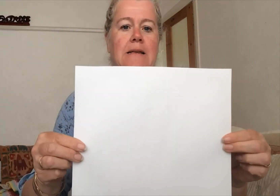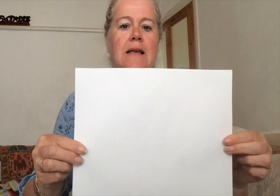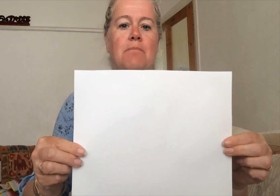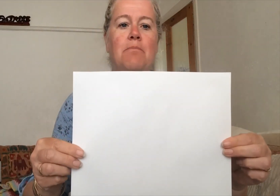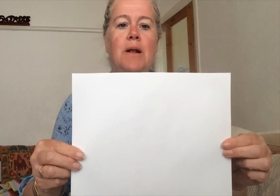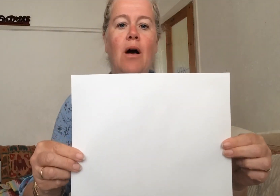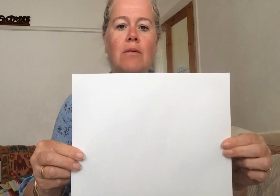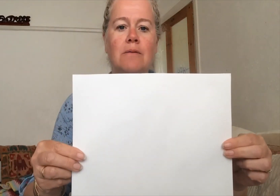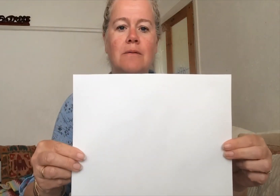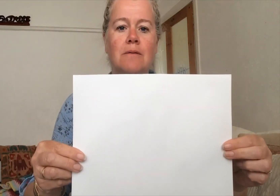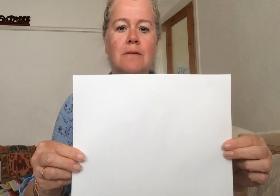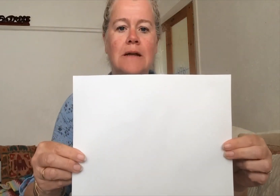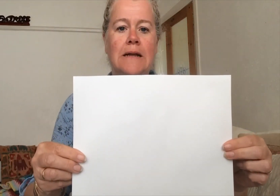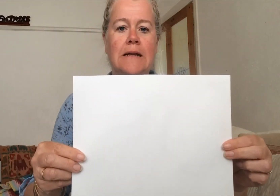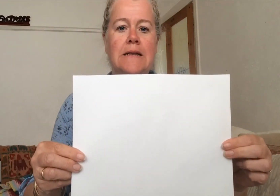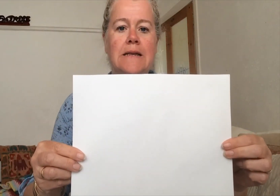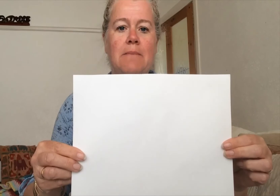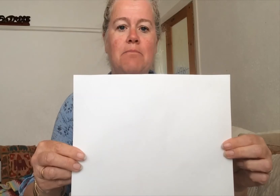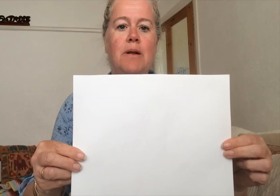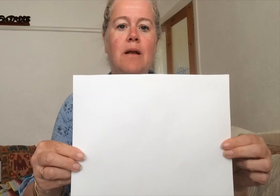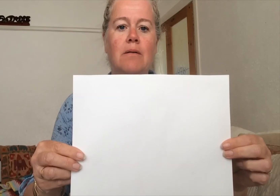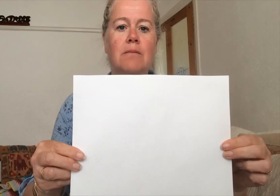C'est blanc. C'est blanc.